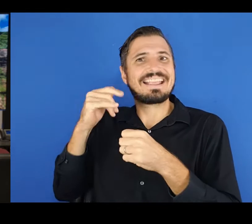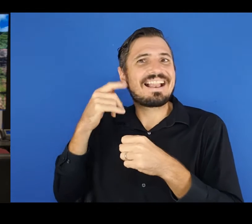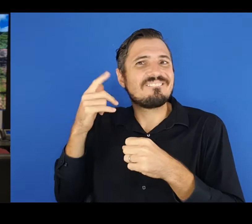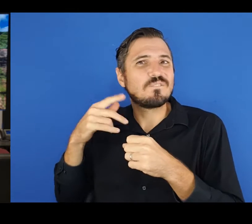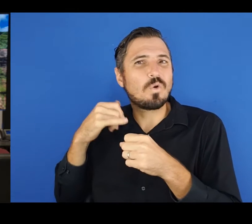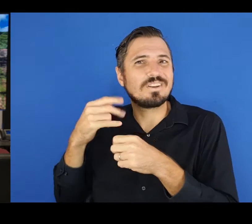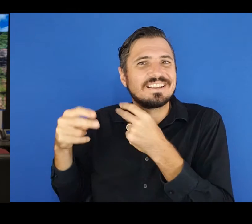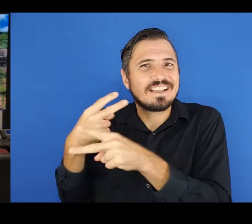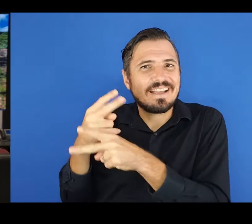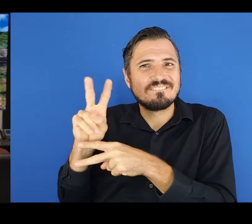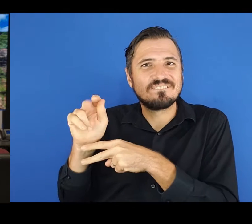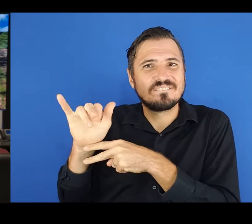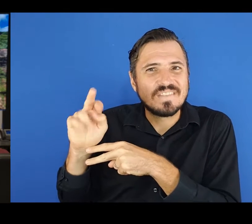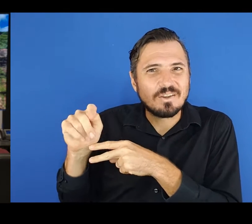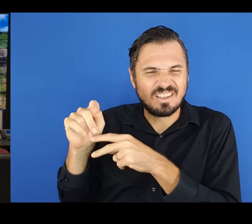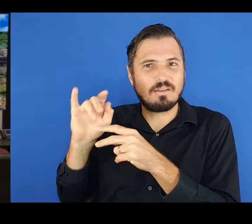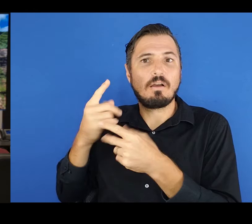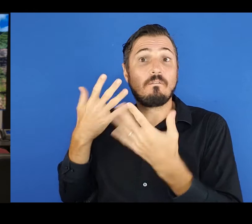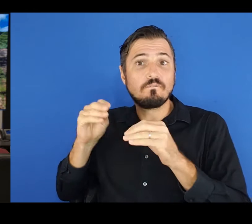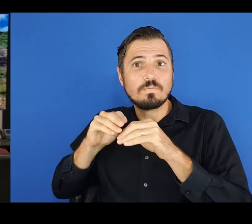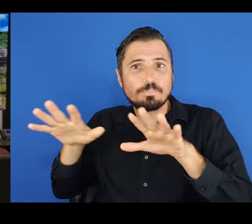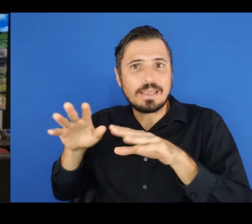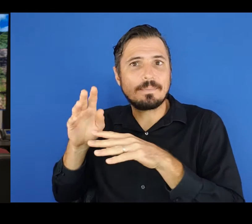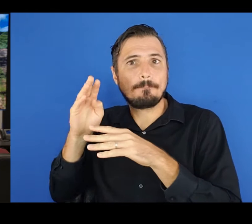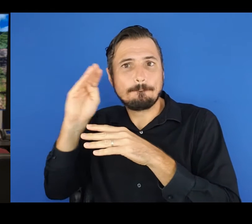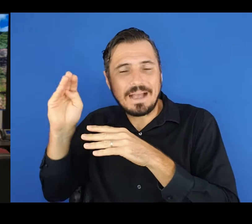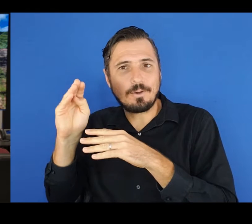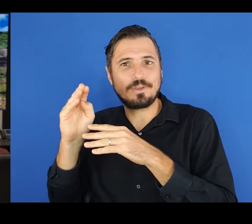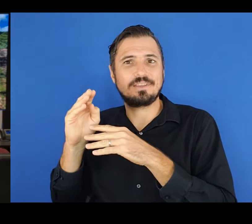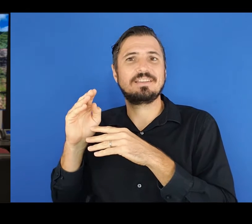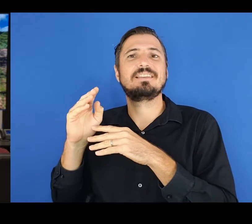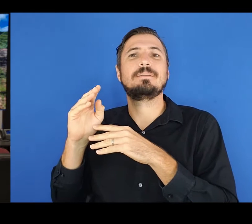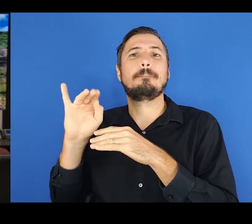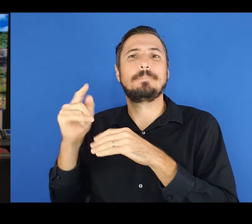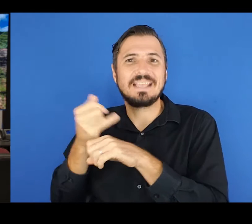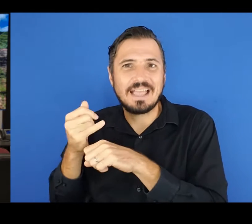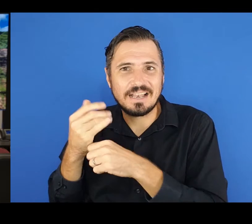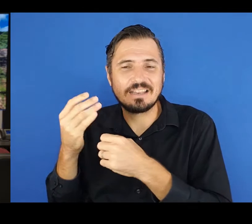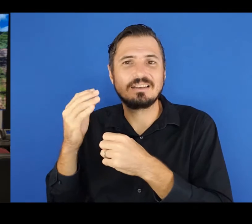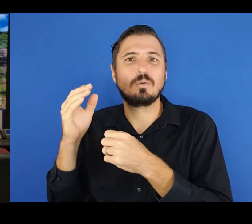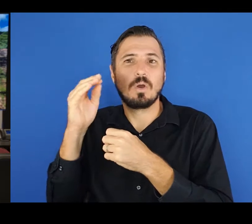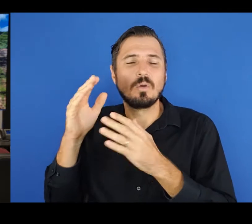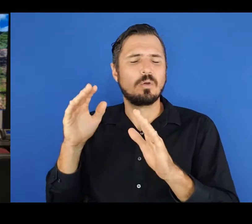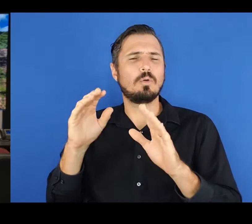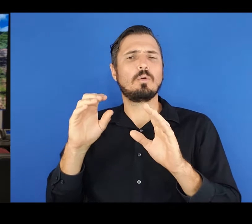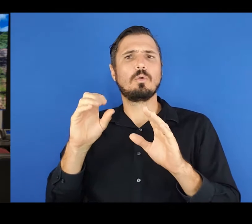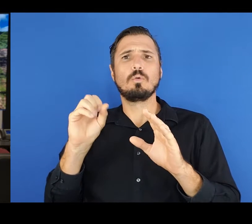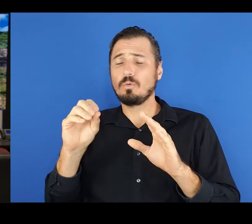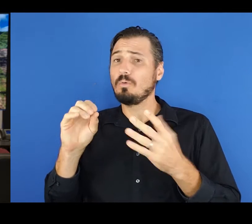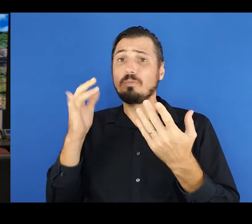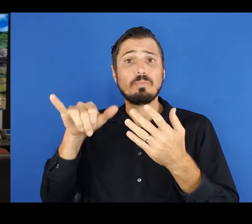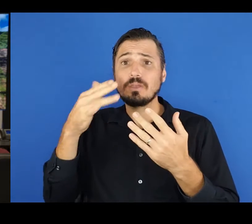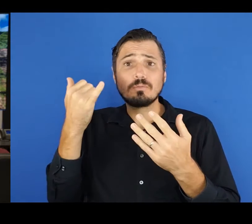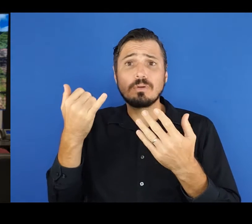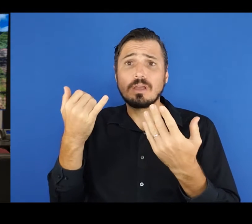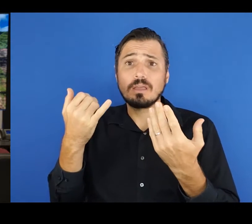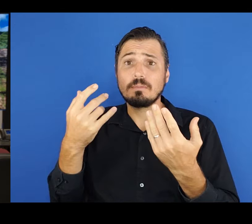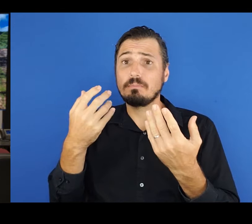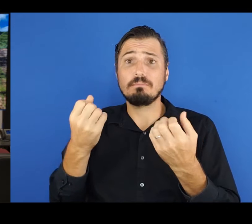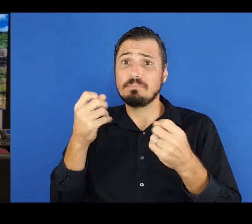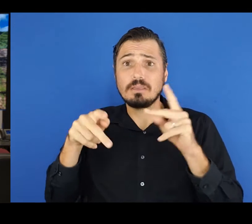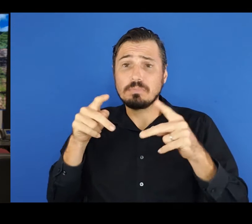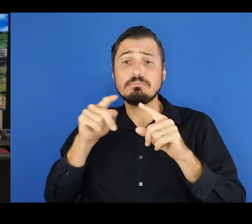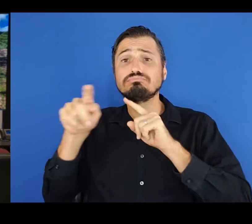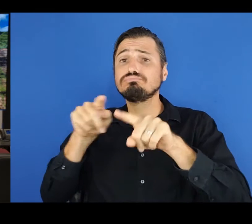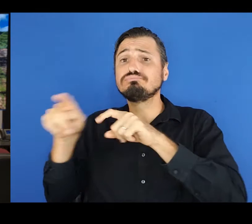Maui. And some of our cases this week exposed large numbers of contacts. That is because people continued their normal activities, including going to work